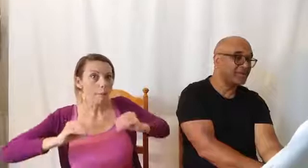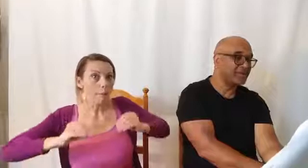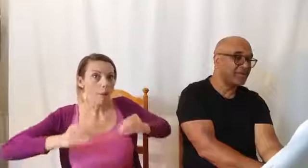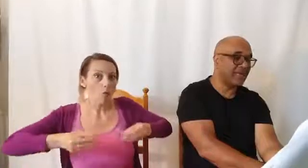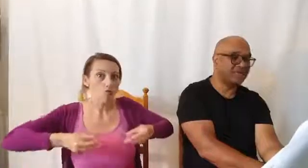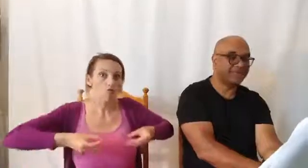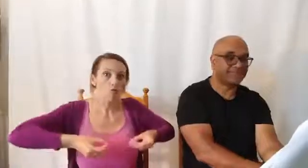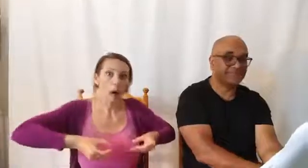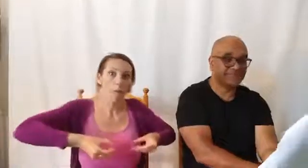lair.